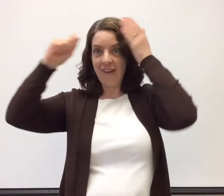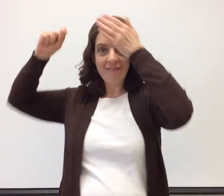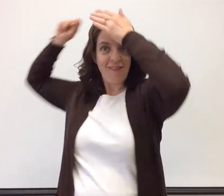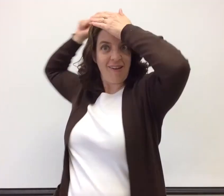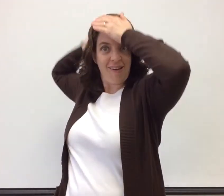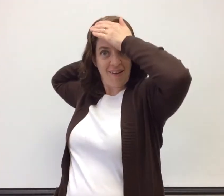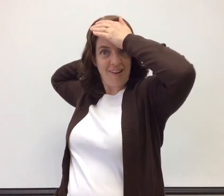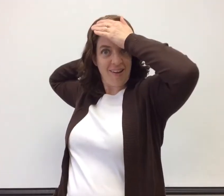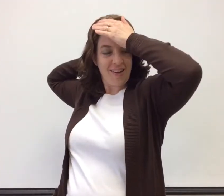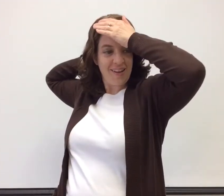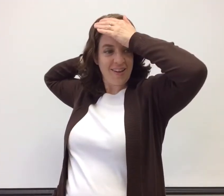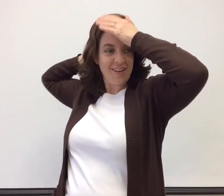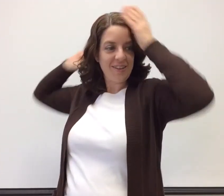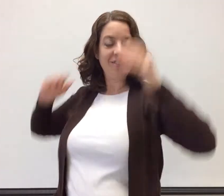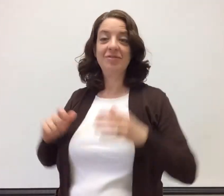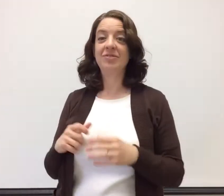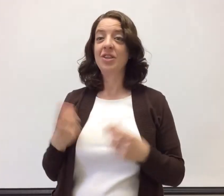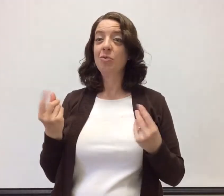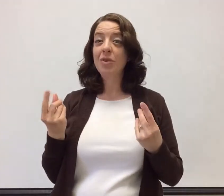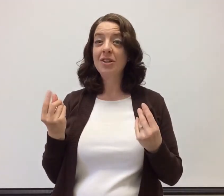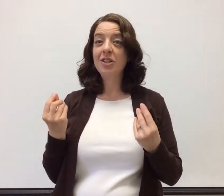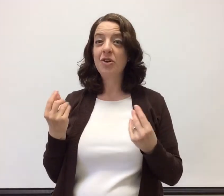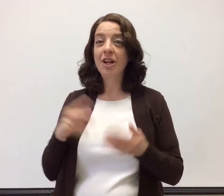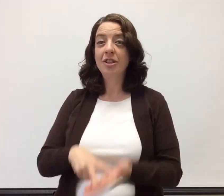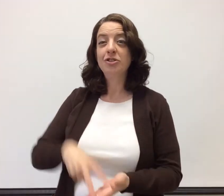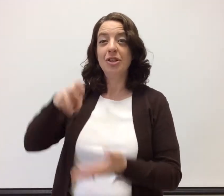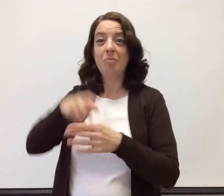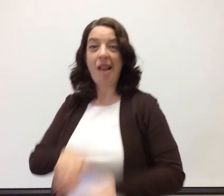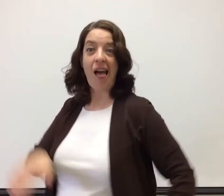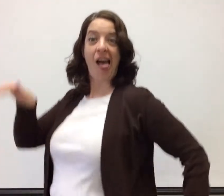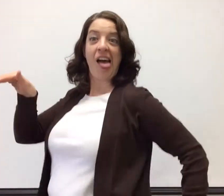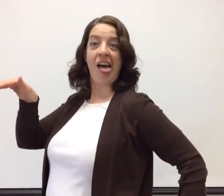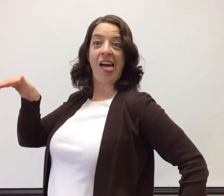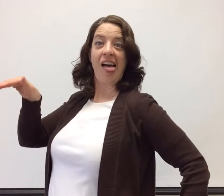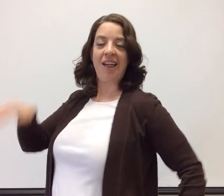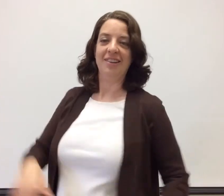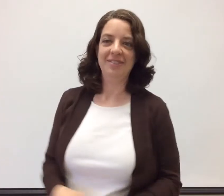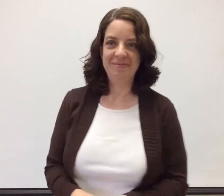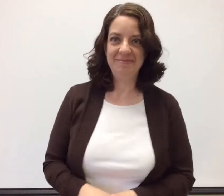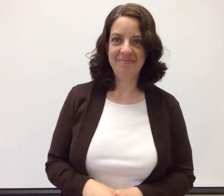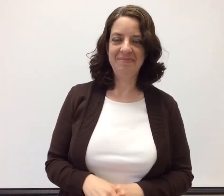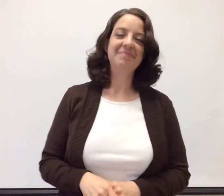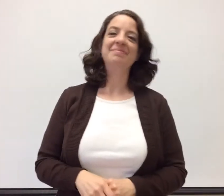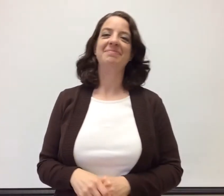a baseball cap, turned around backwards. And he's jumping up in the air in a herky.